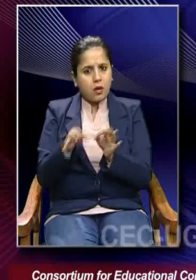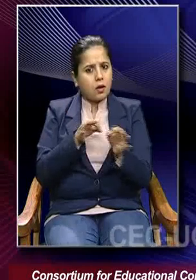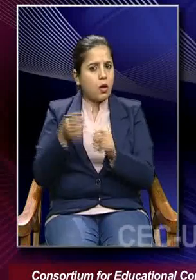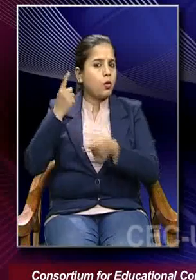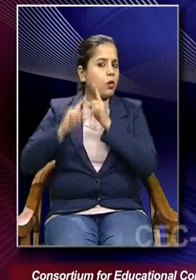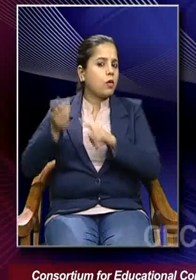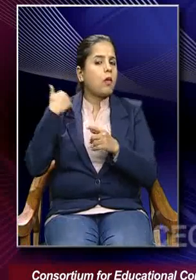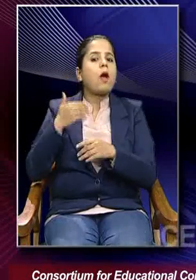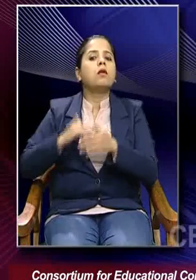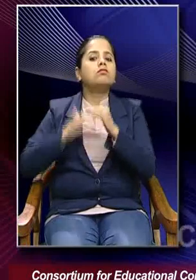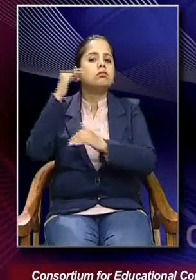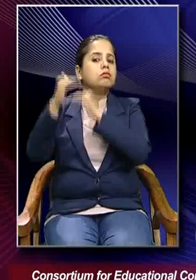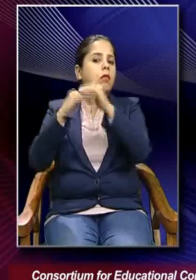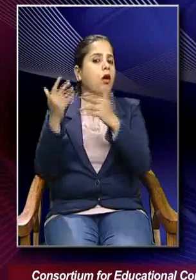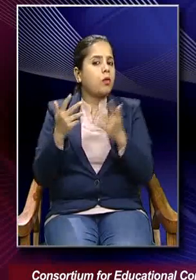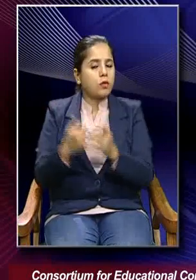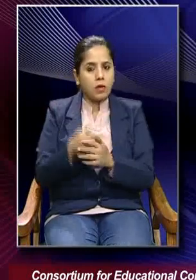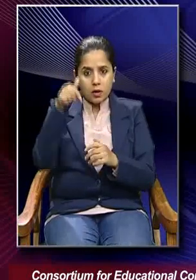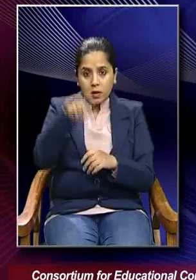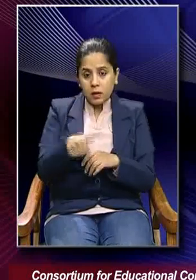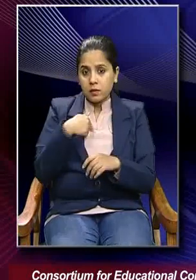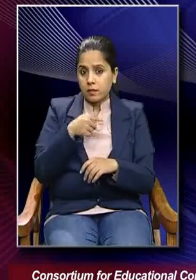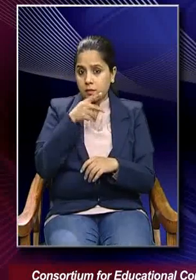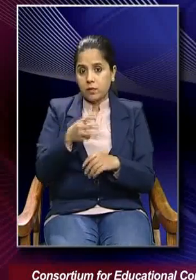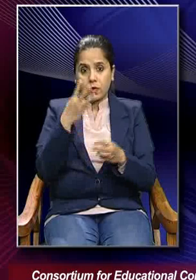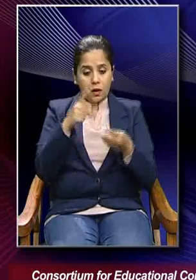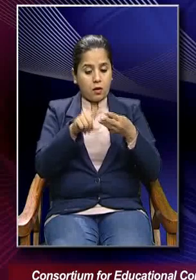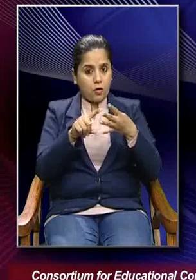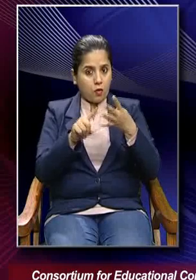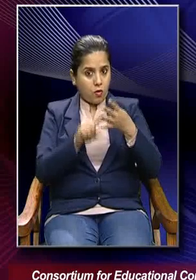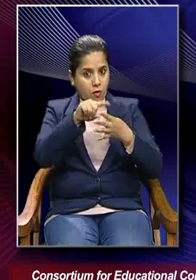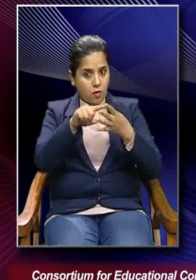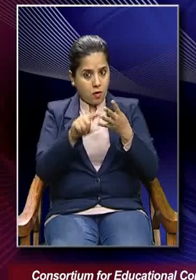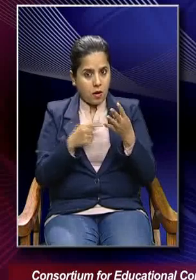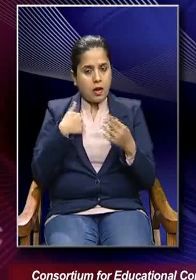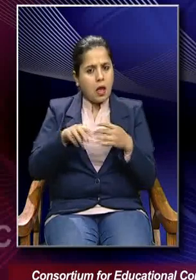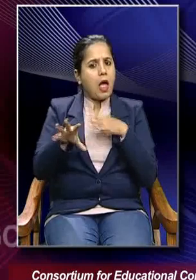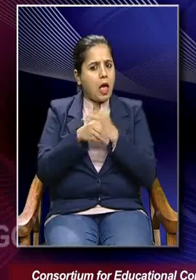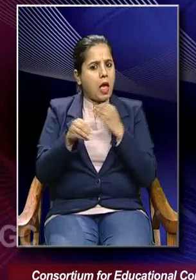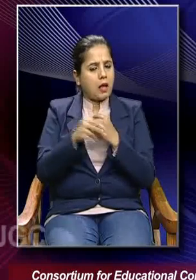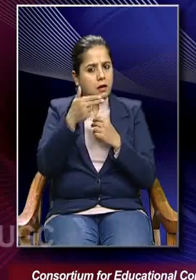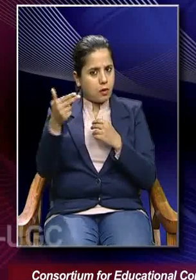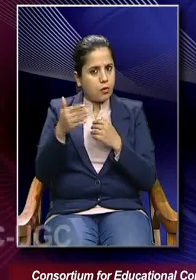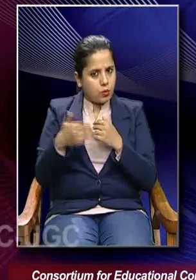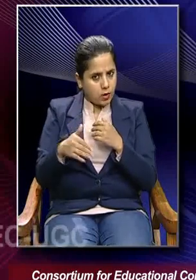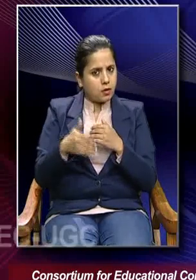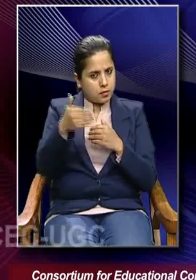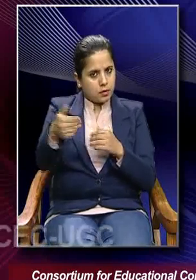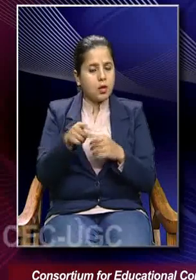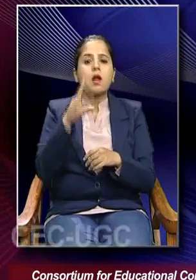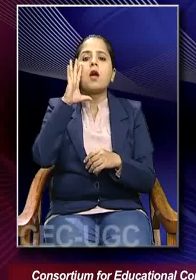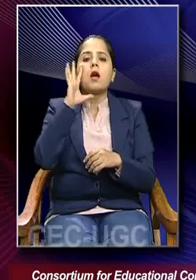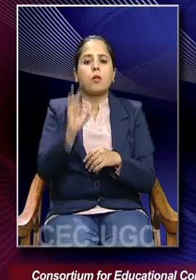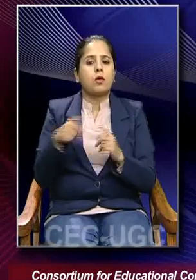historical development. And here the 3 or 4 figure, or we can go on adding names, are important